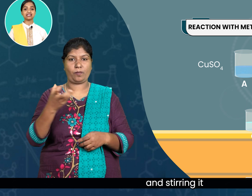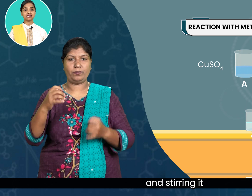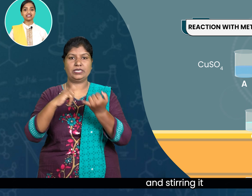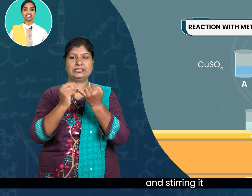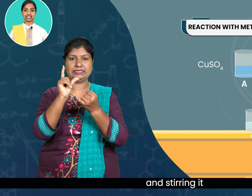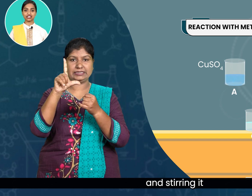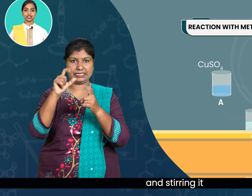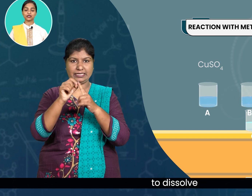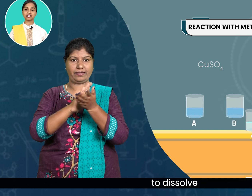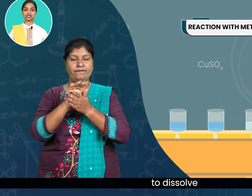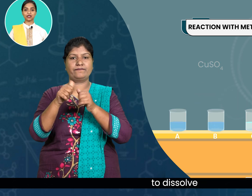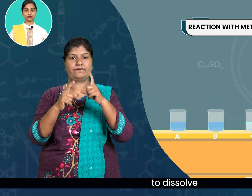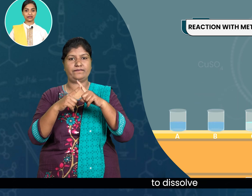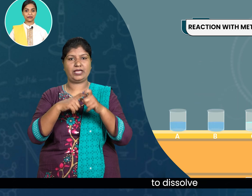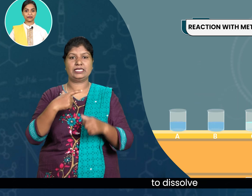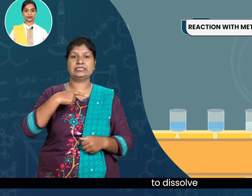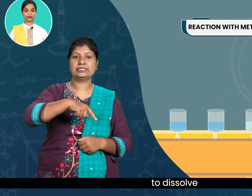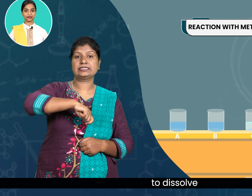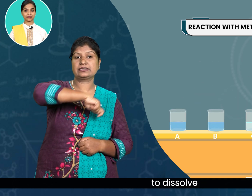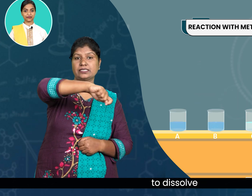and stirring it to dissolve.